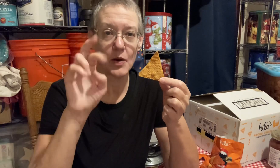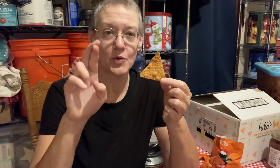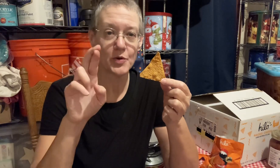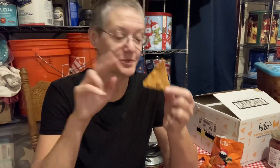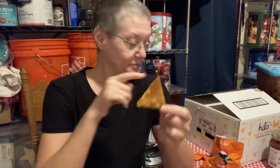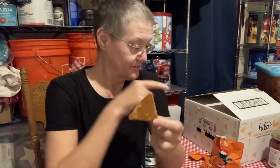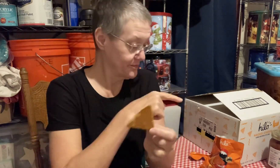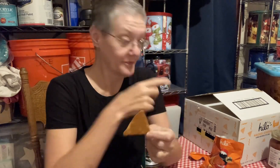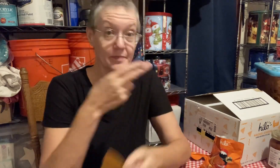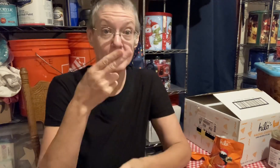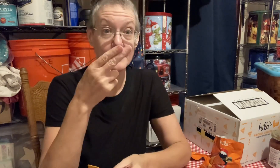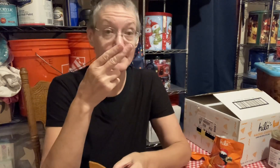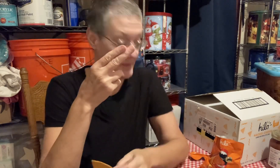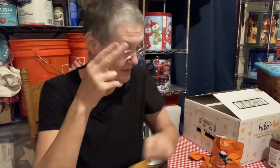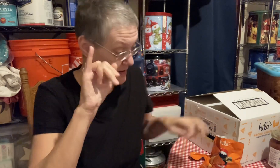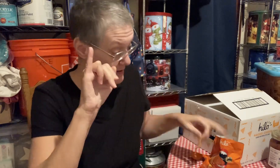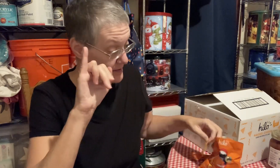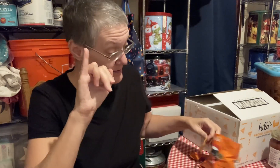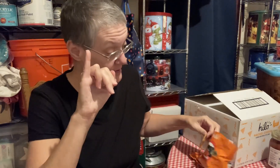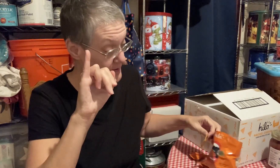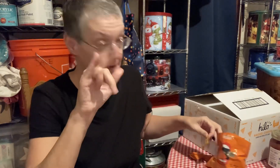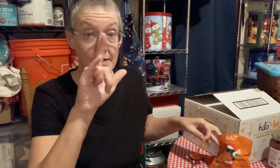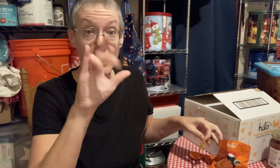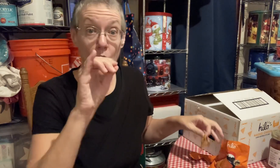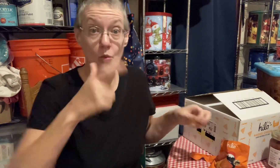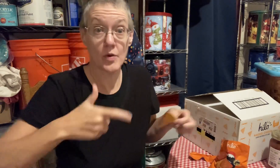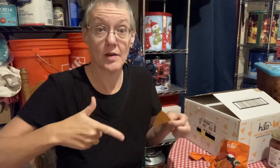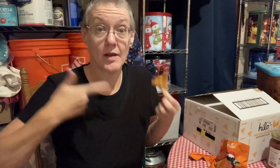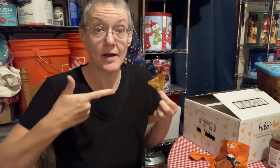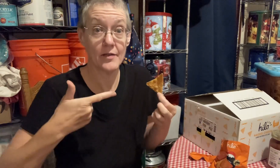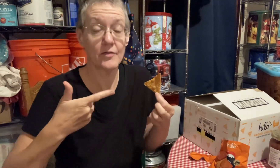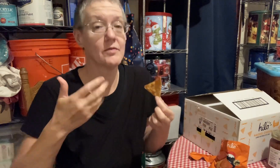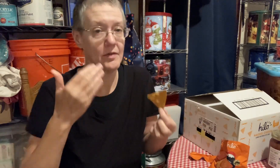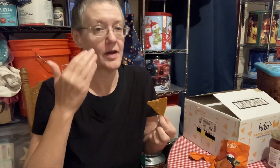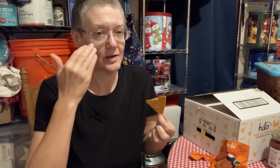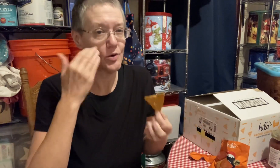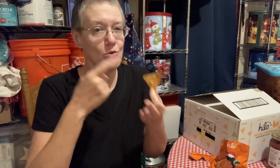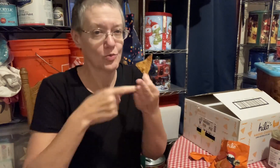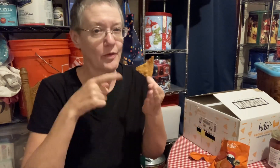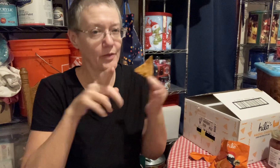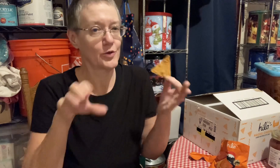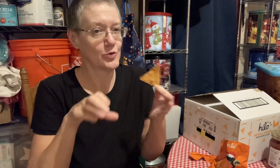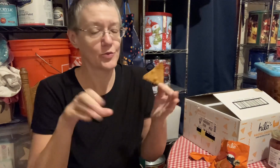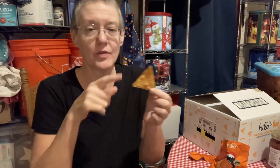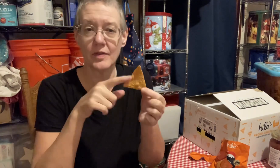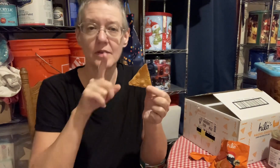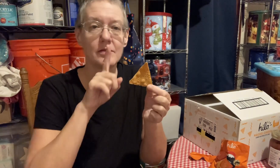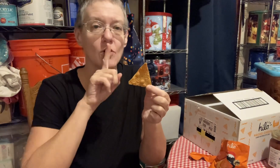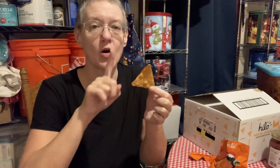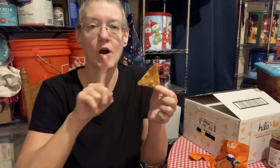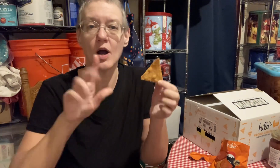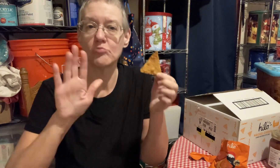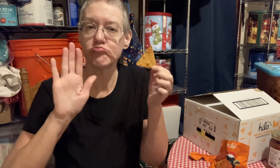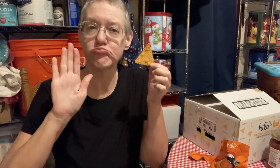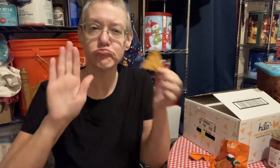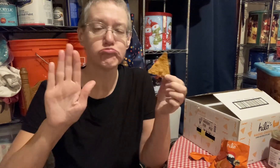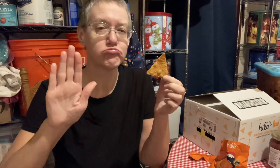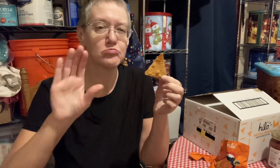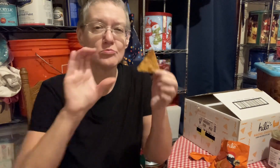These are made with almond flour. High-Low Life, they really know what they're doing. These